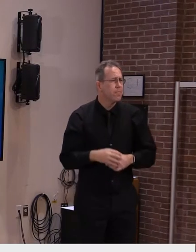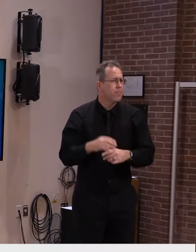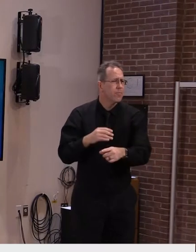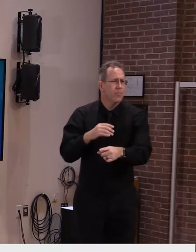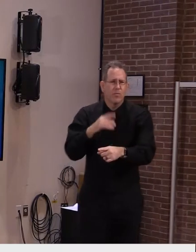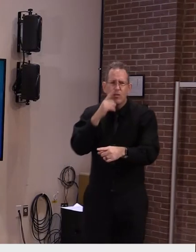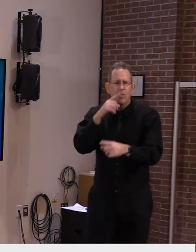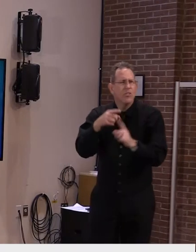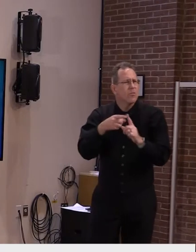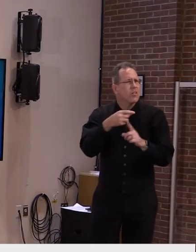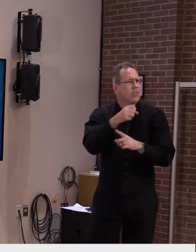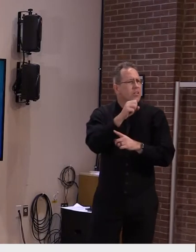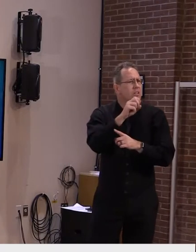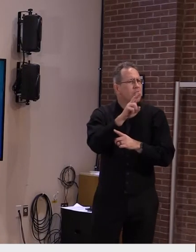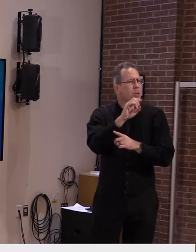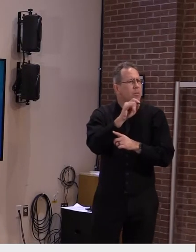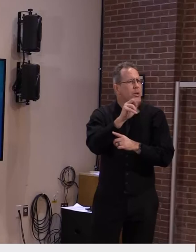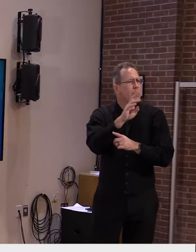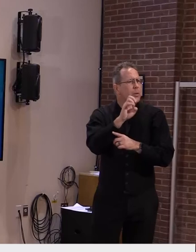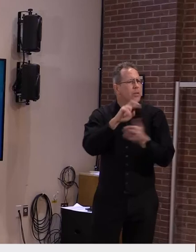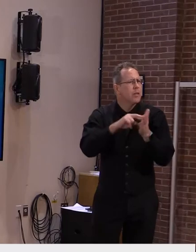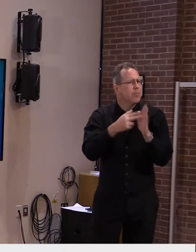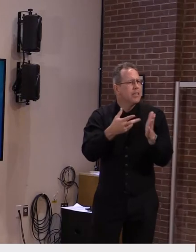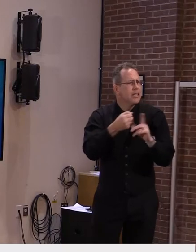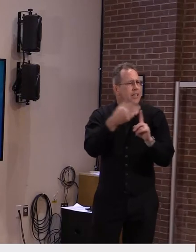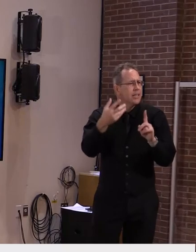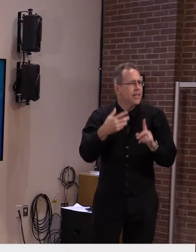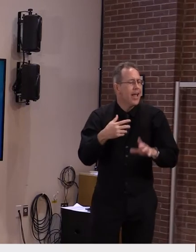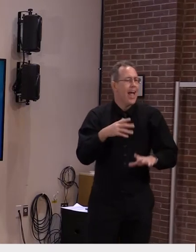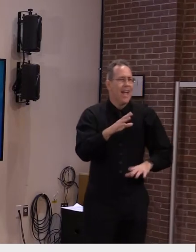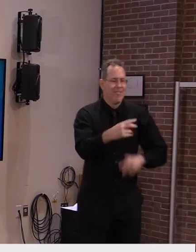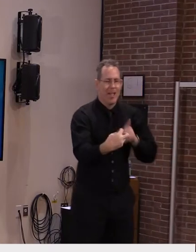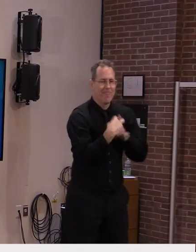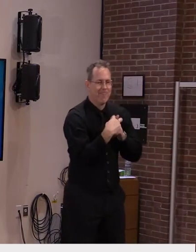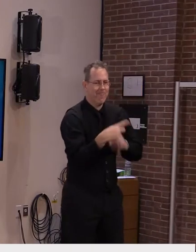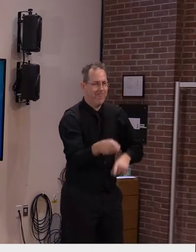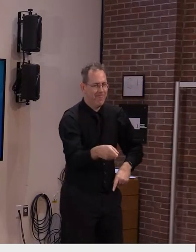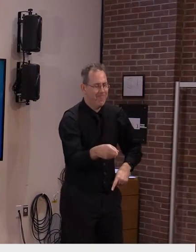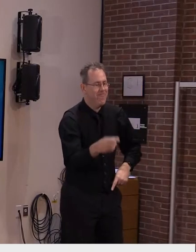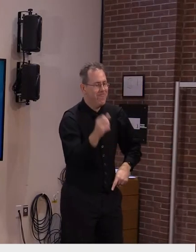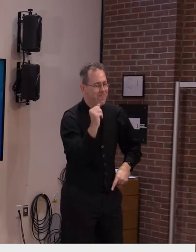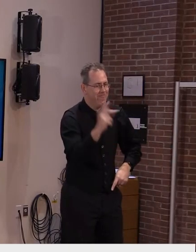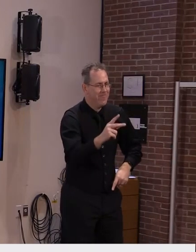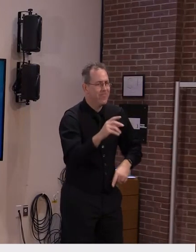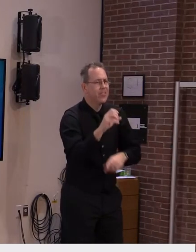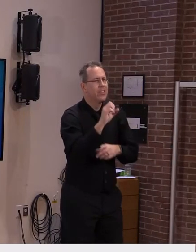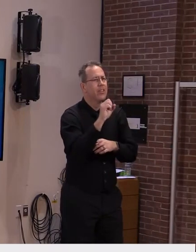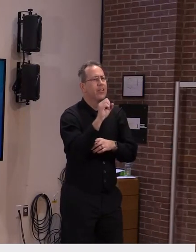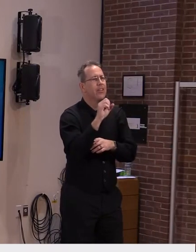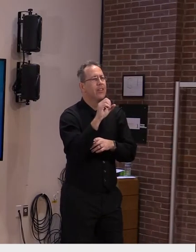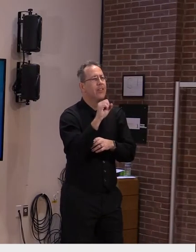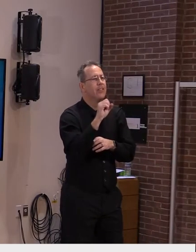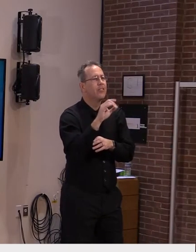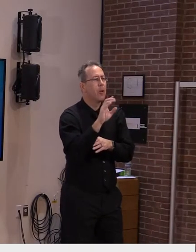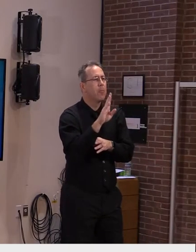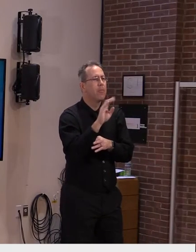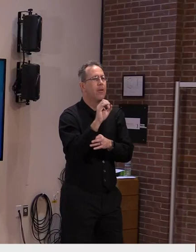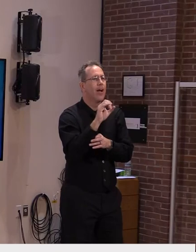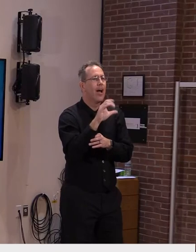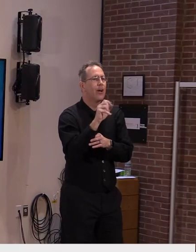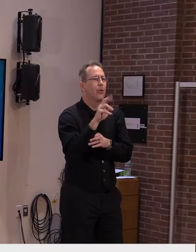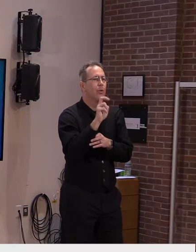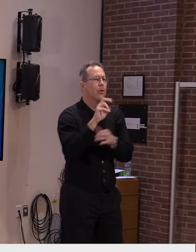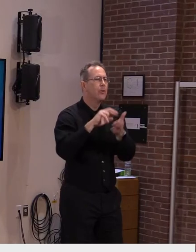my boss just told me to do it. So let me explain what subacute means. Subacute are patients that are in